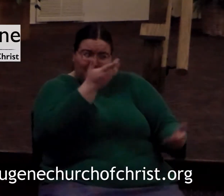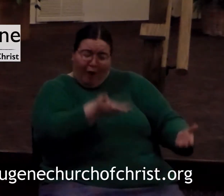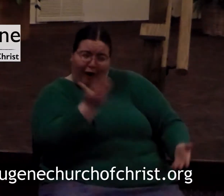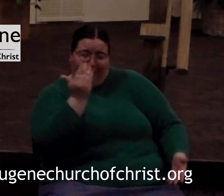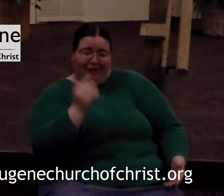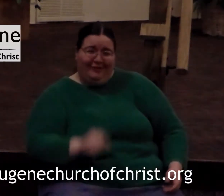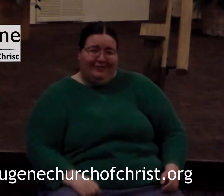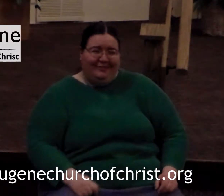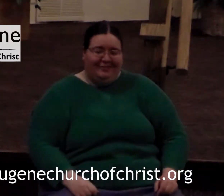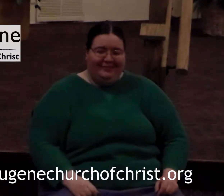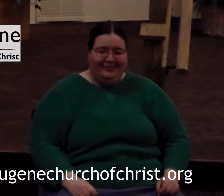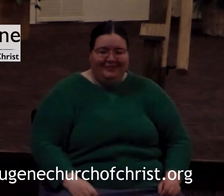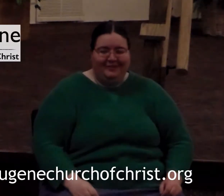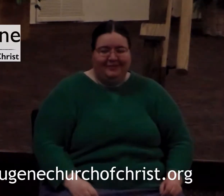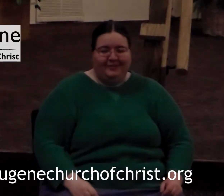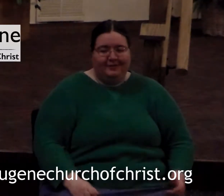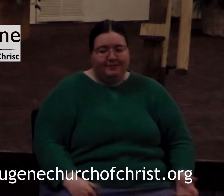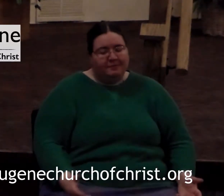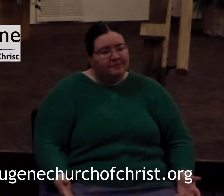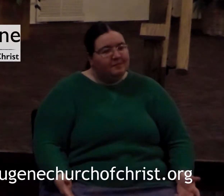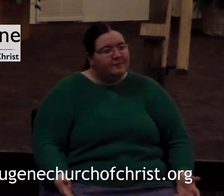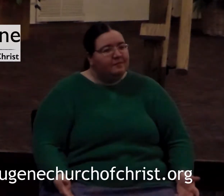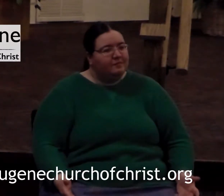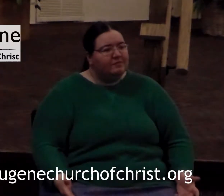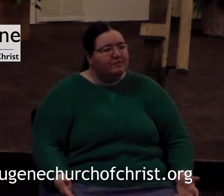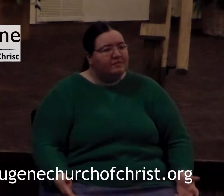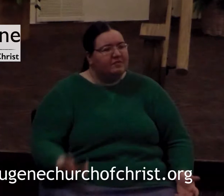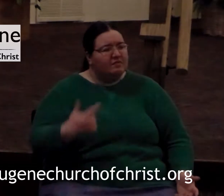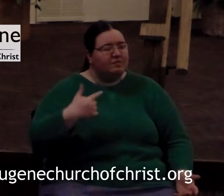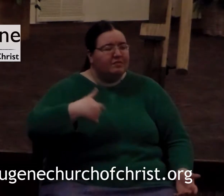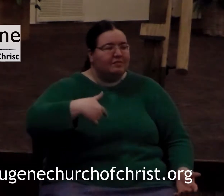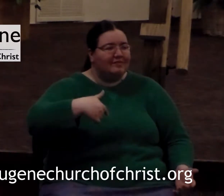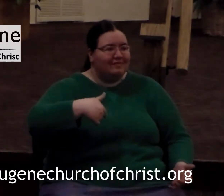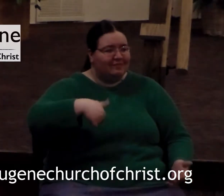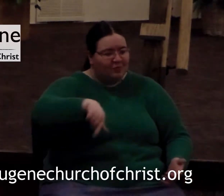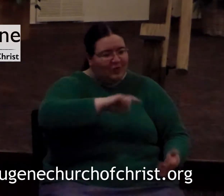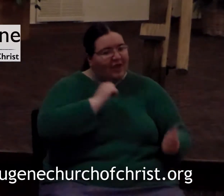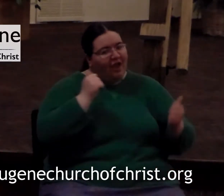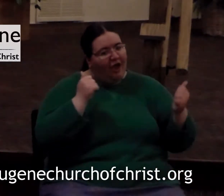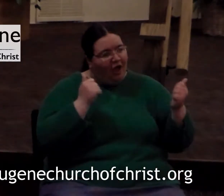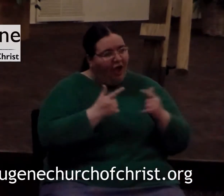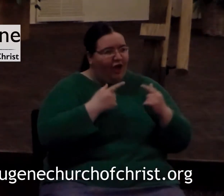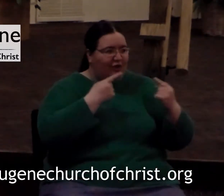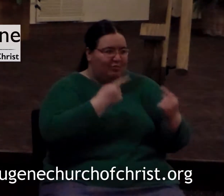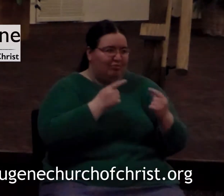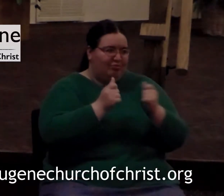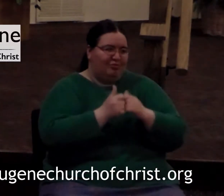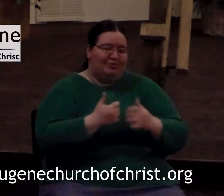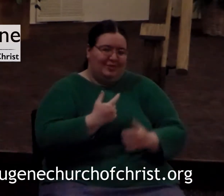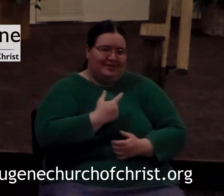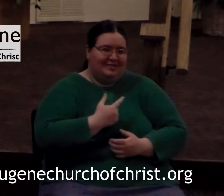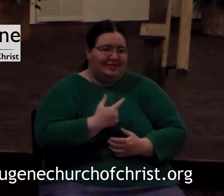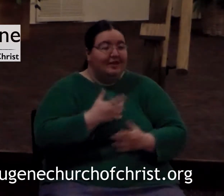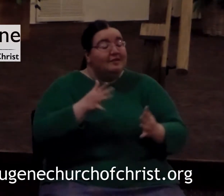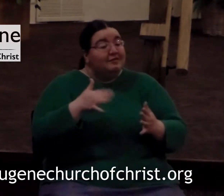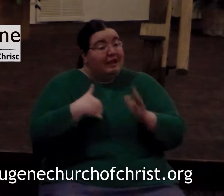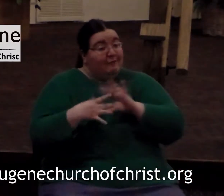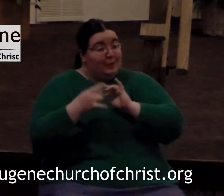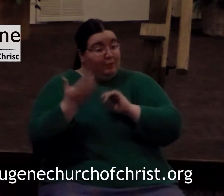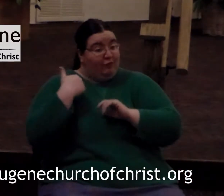Who do you think you are? And we all have our moments of this. I've mentioned to you before, I like football. I have never played